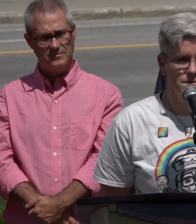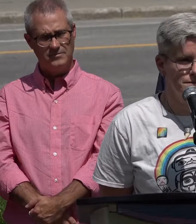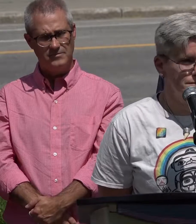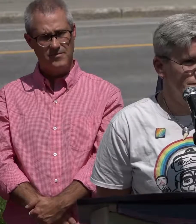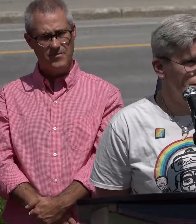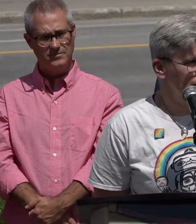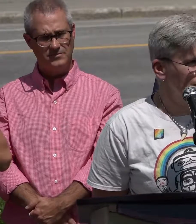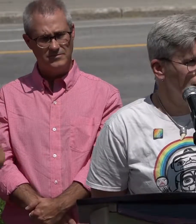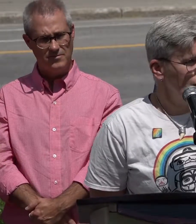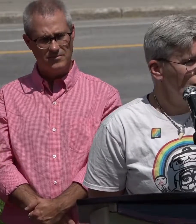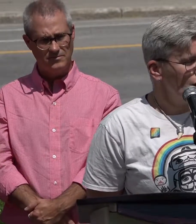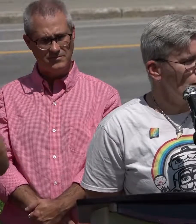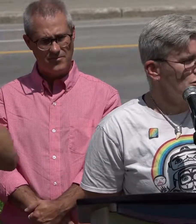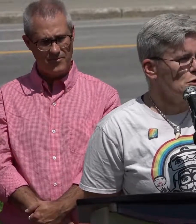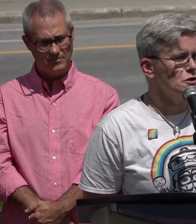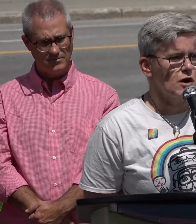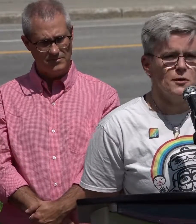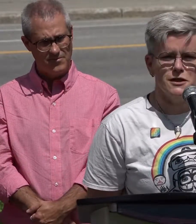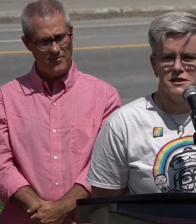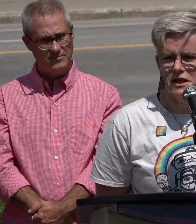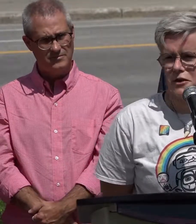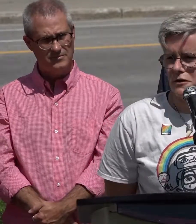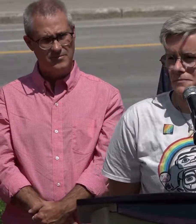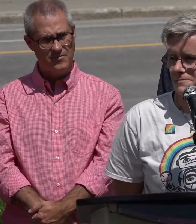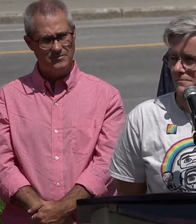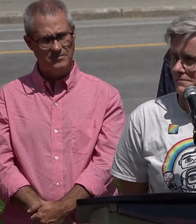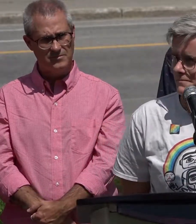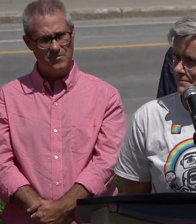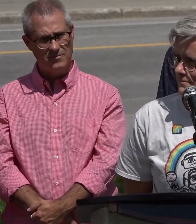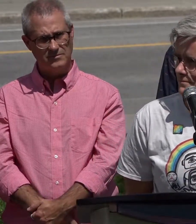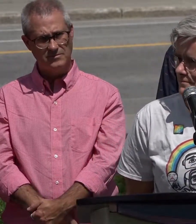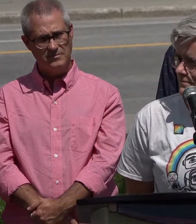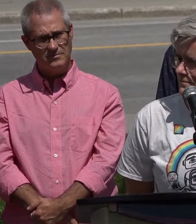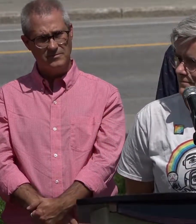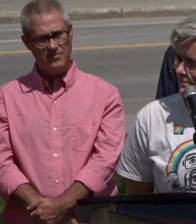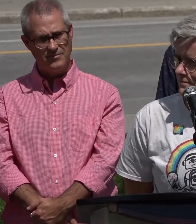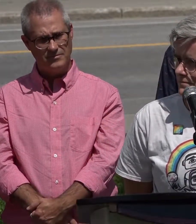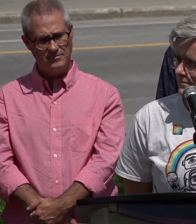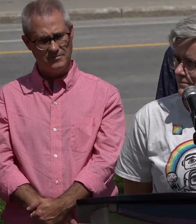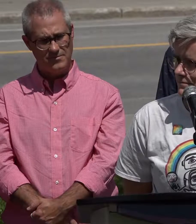way. I'm also a drummer and a singer.